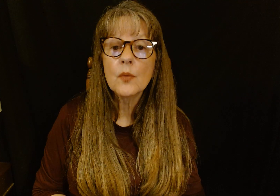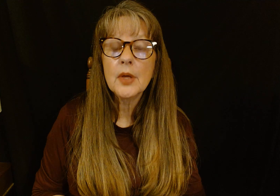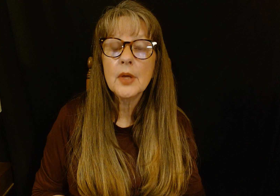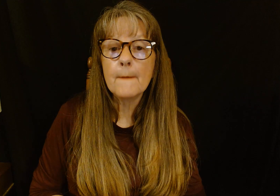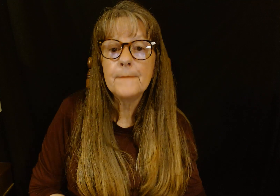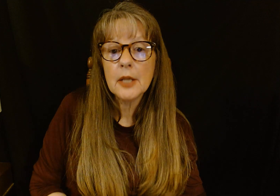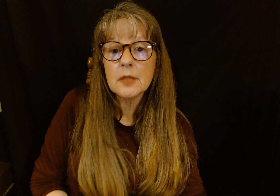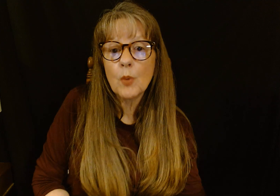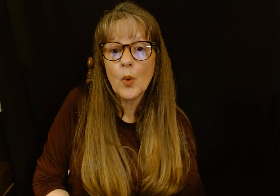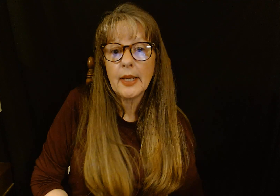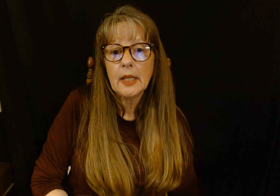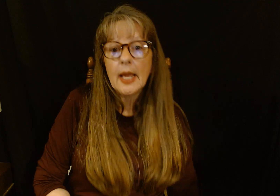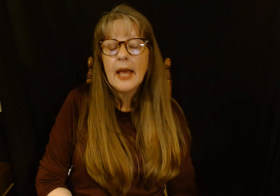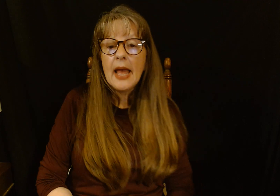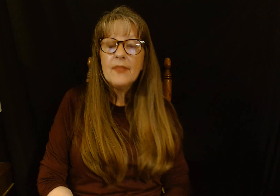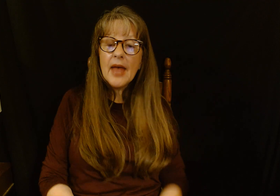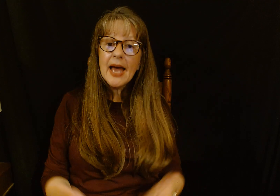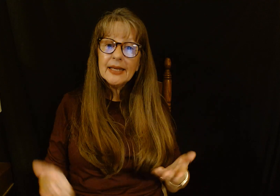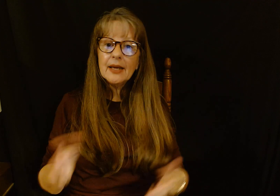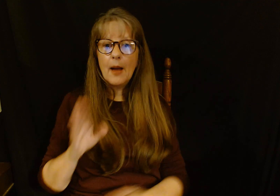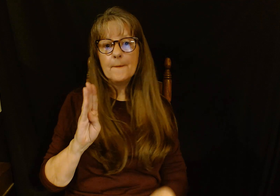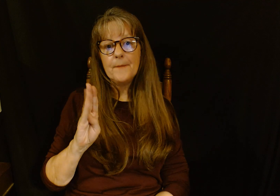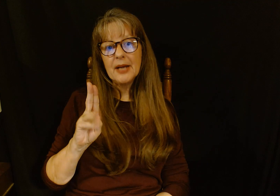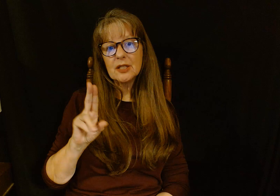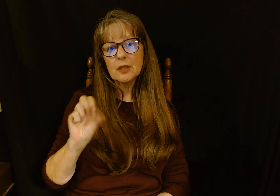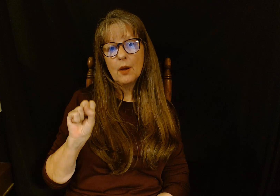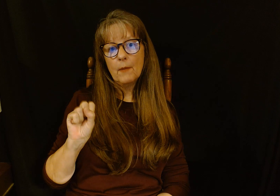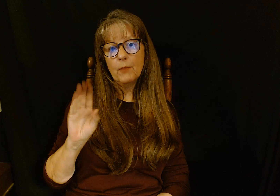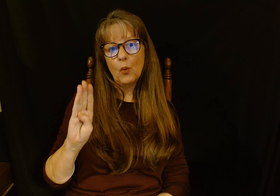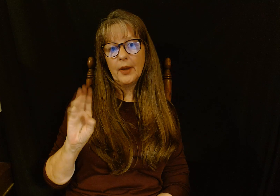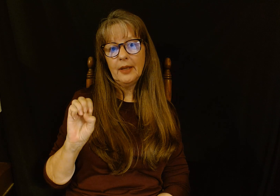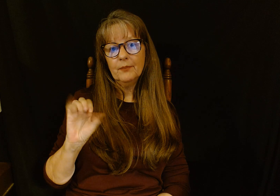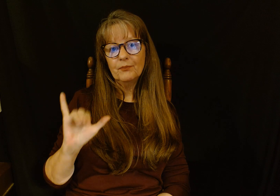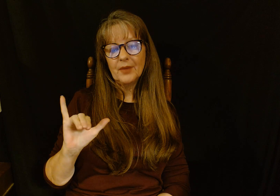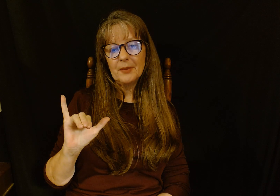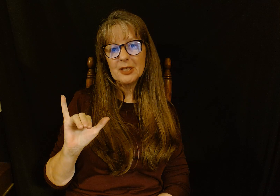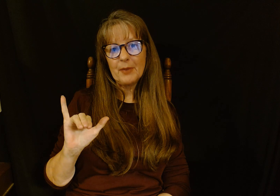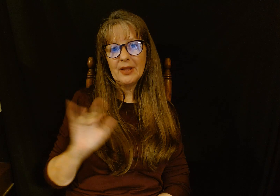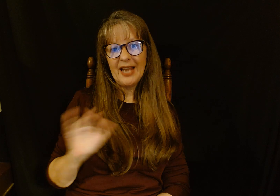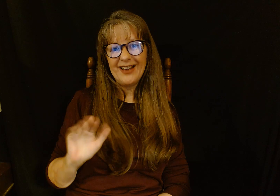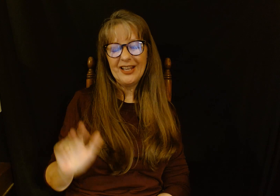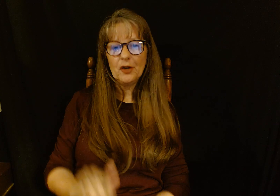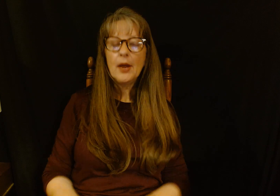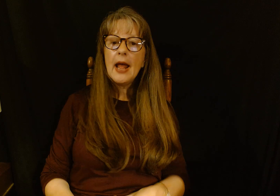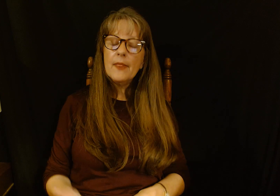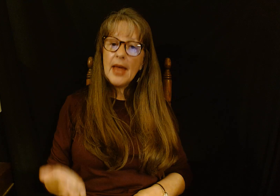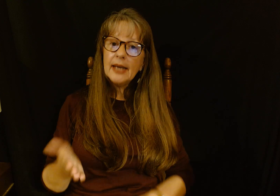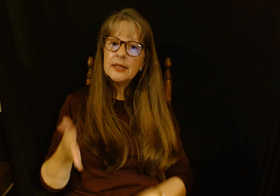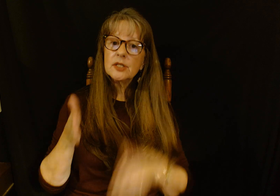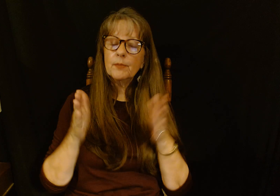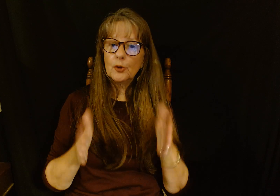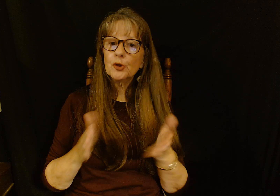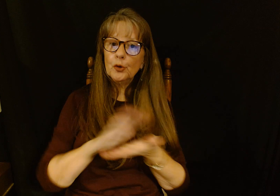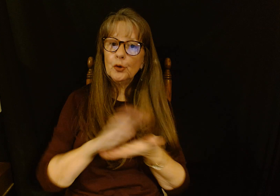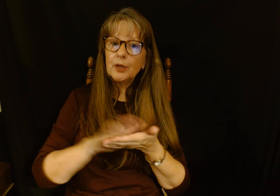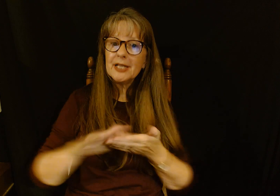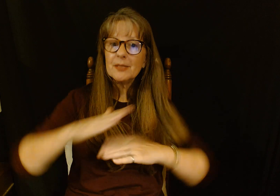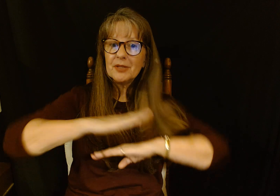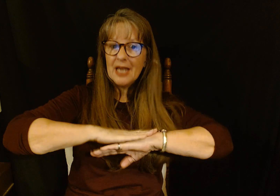a bus boy, and a bus boy. Let me spell it out here. And that is the person who cleans up the table,